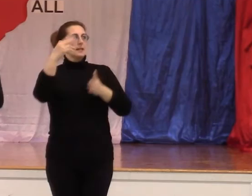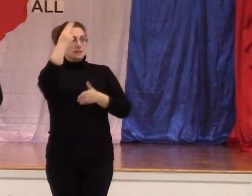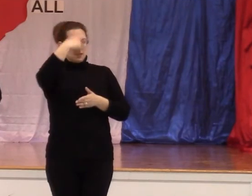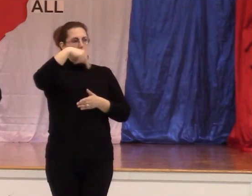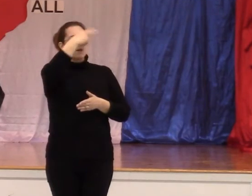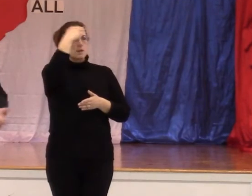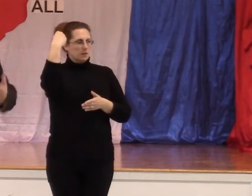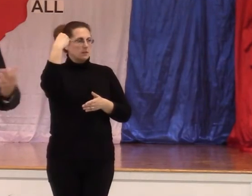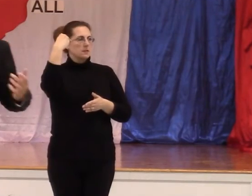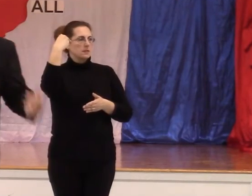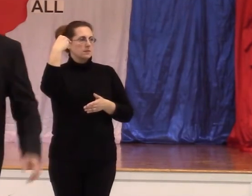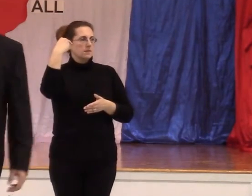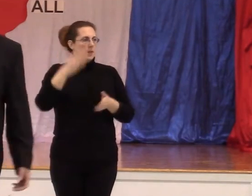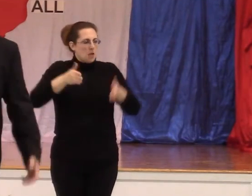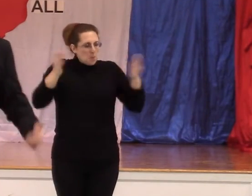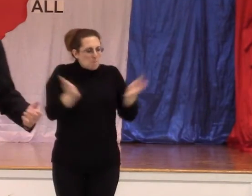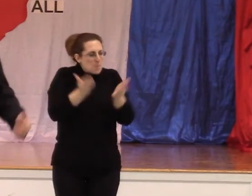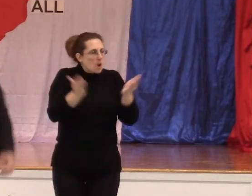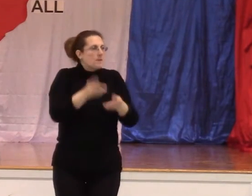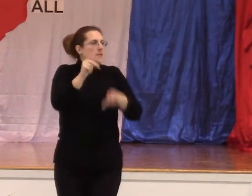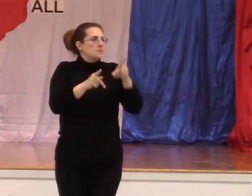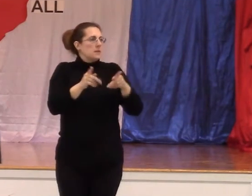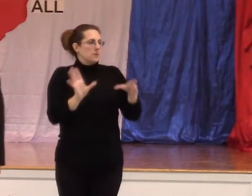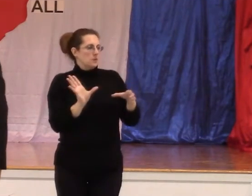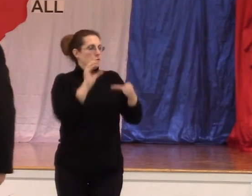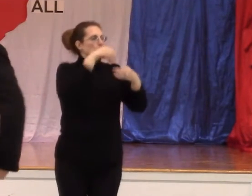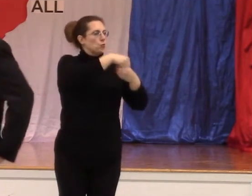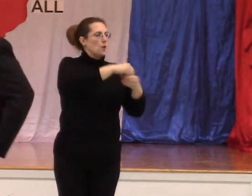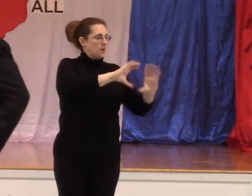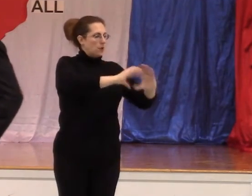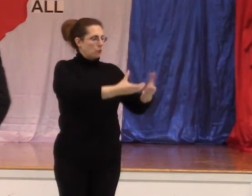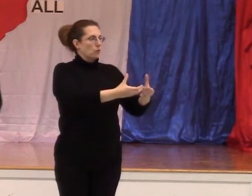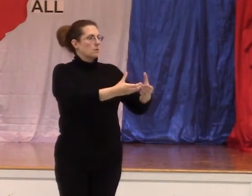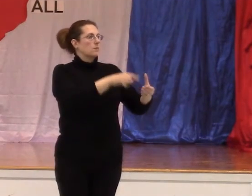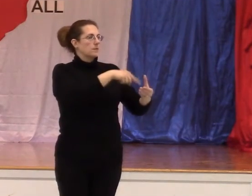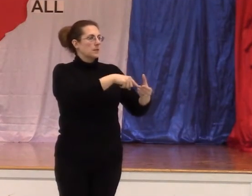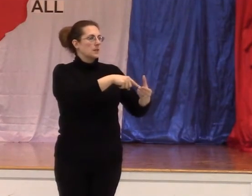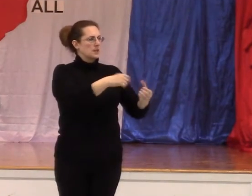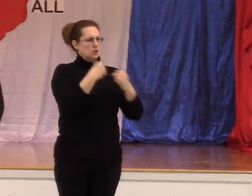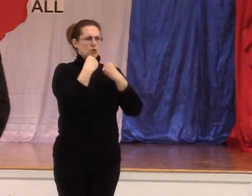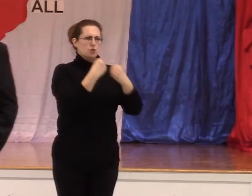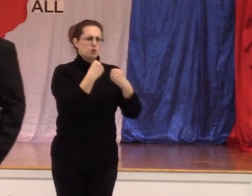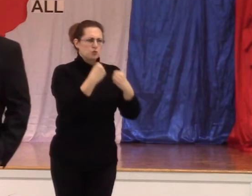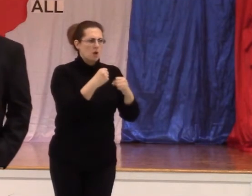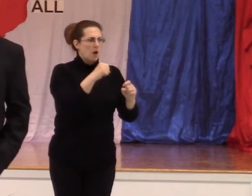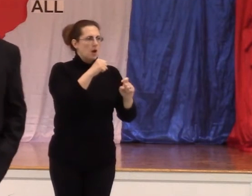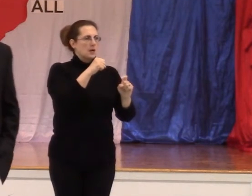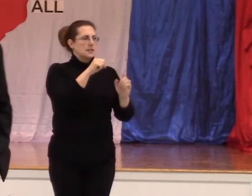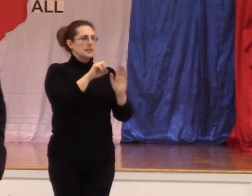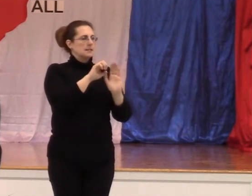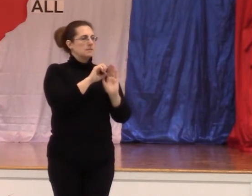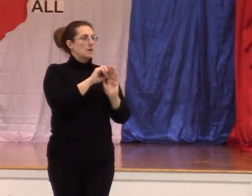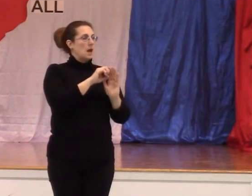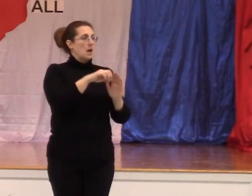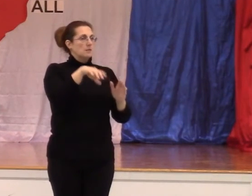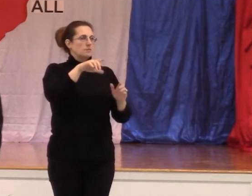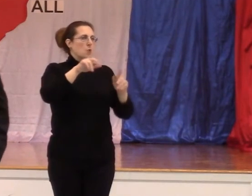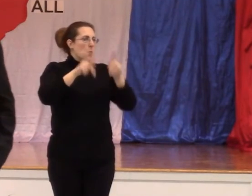anti-Catholicism stuff motivates people to join this group. And this group then, of course, has a strong emphasis on lay